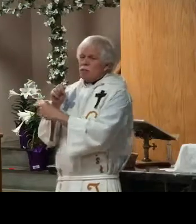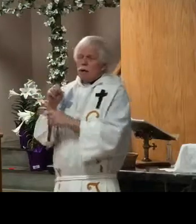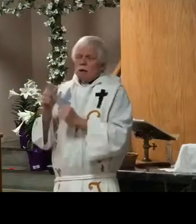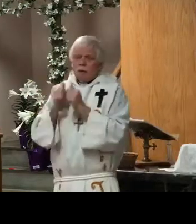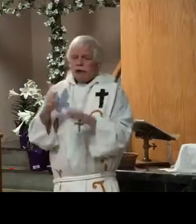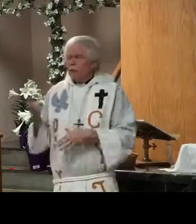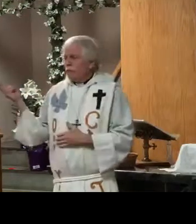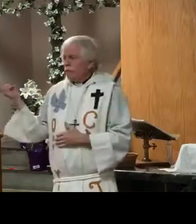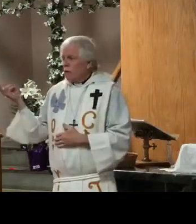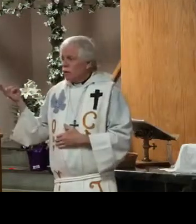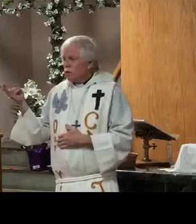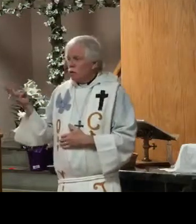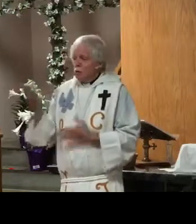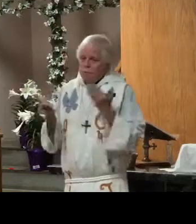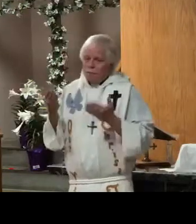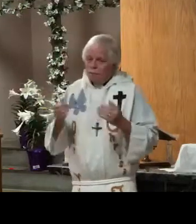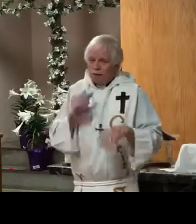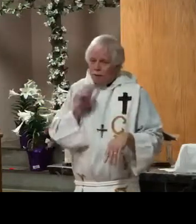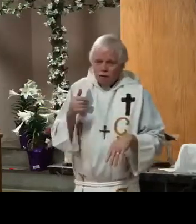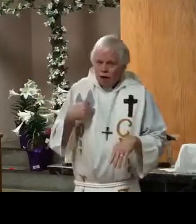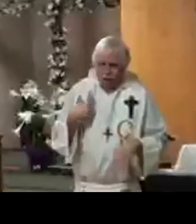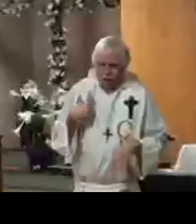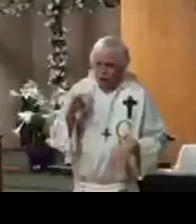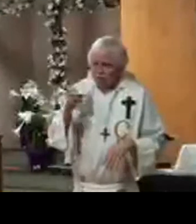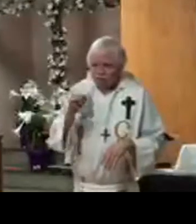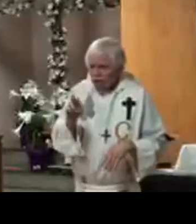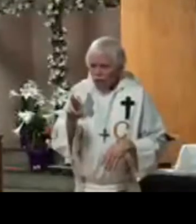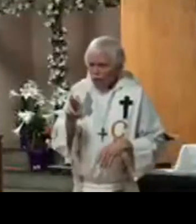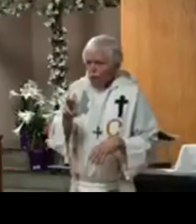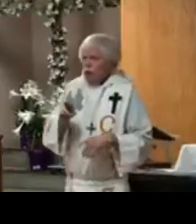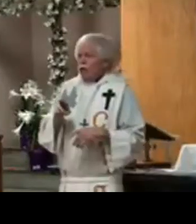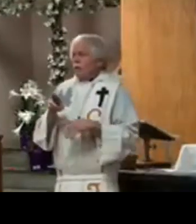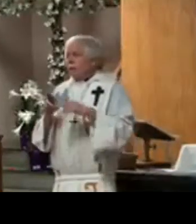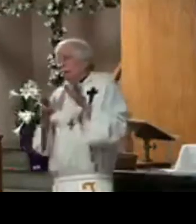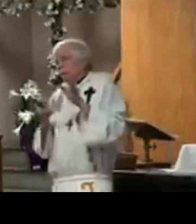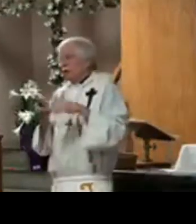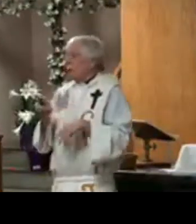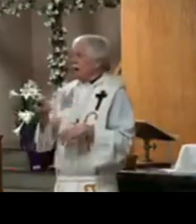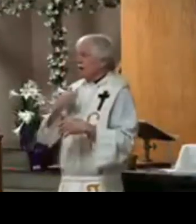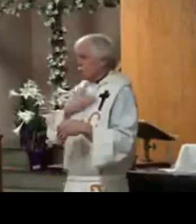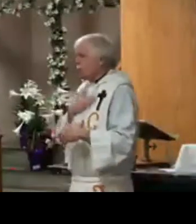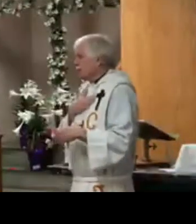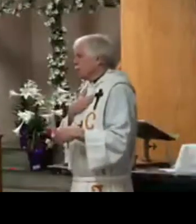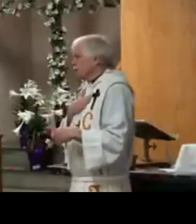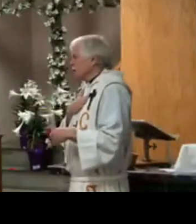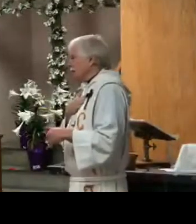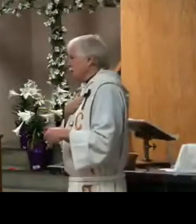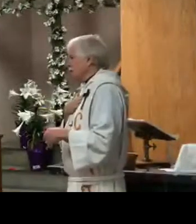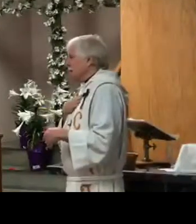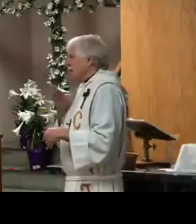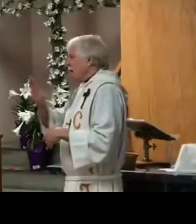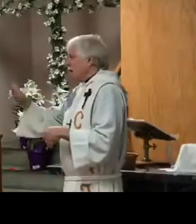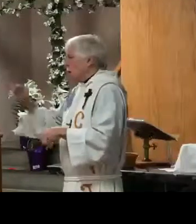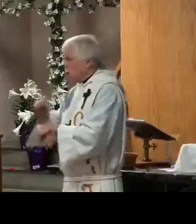Lois. Without those two, we probably would not have a Seder. So I just really